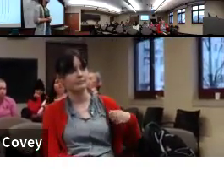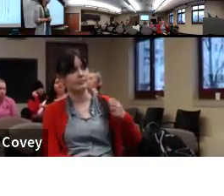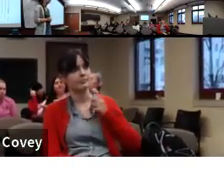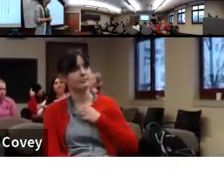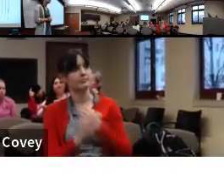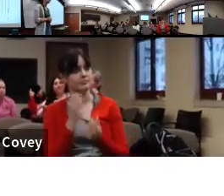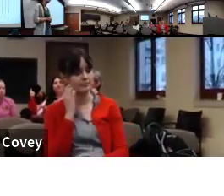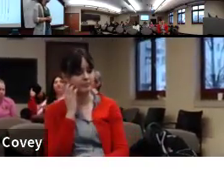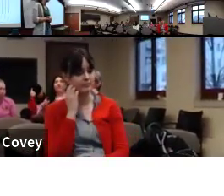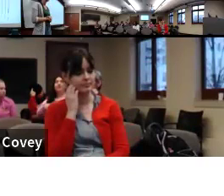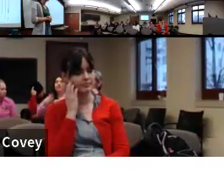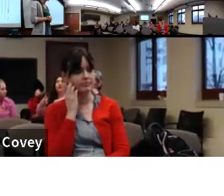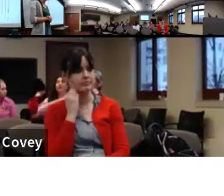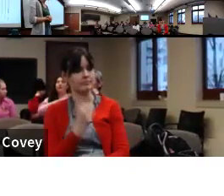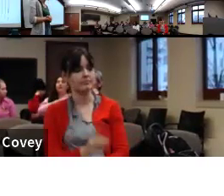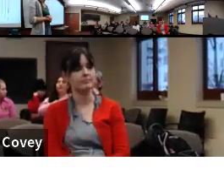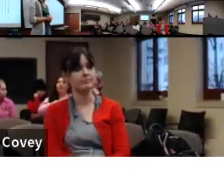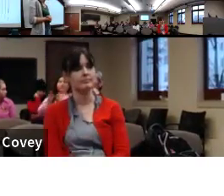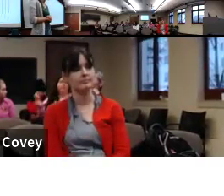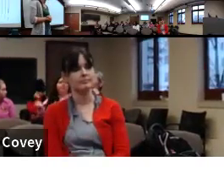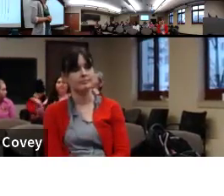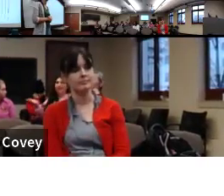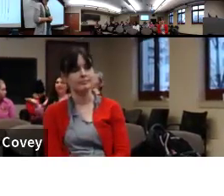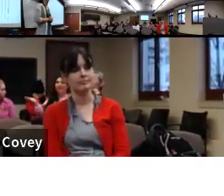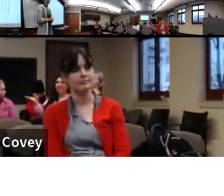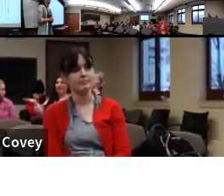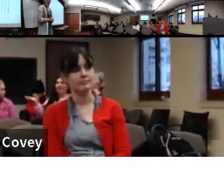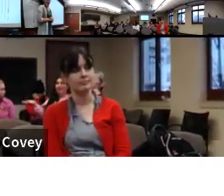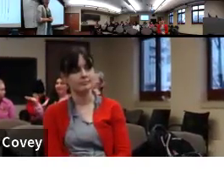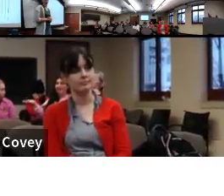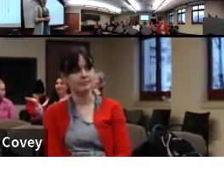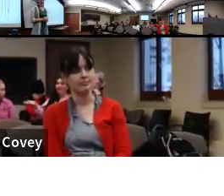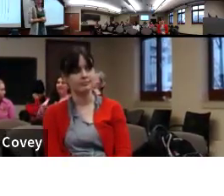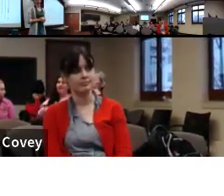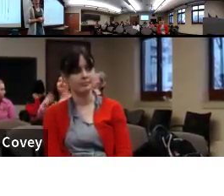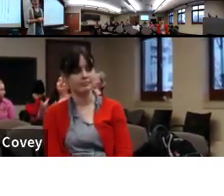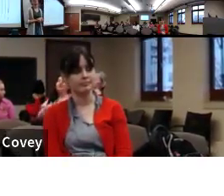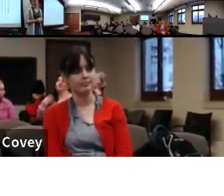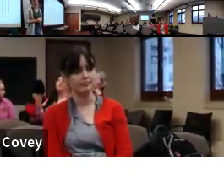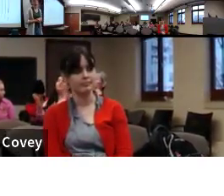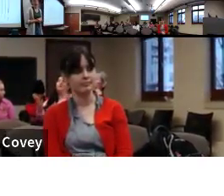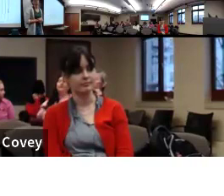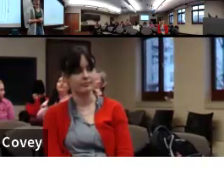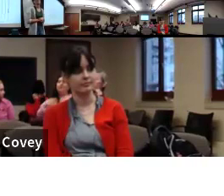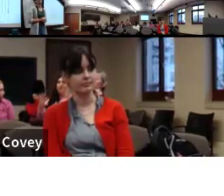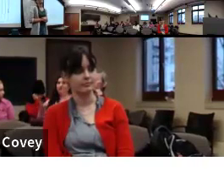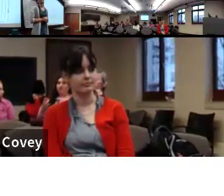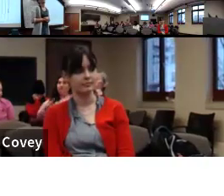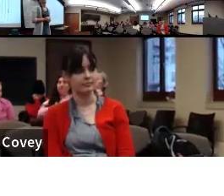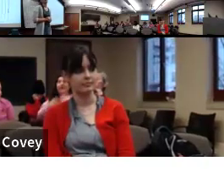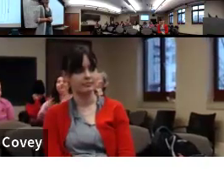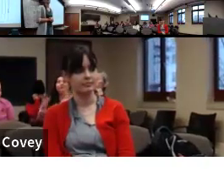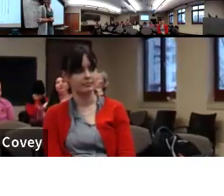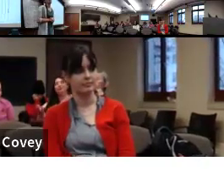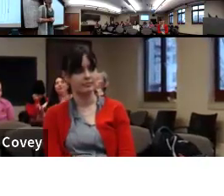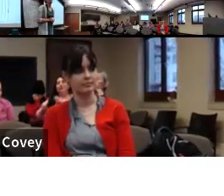way when it comes to deafness. Like, you know, a deaf child who majority of the time has hearing parents, they need to be in their community. They need to be immersed in their